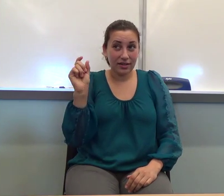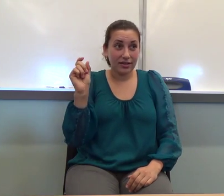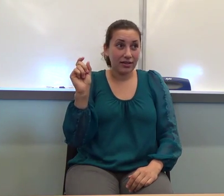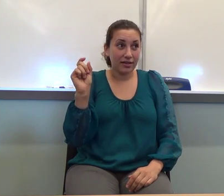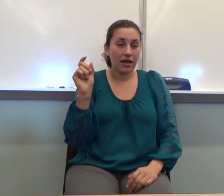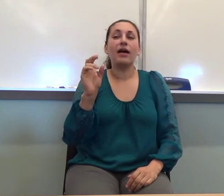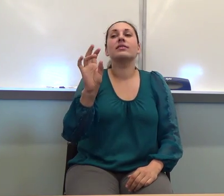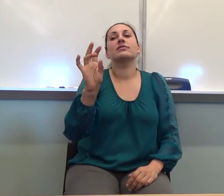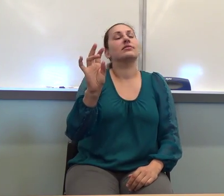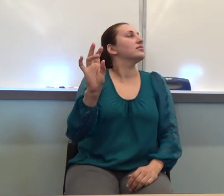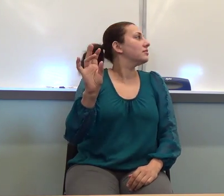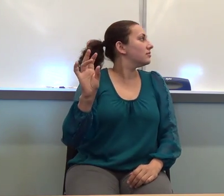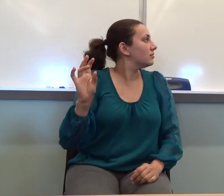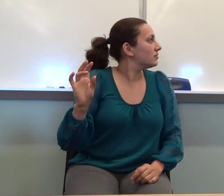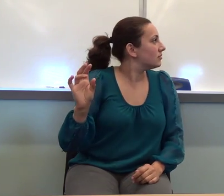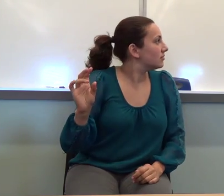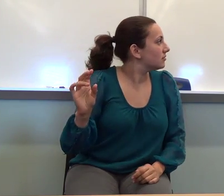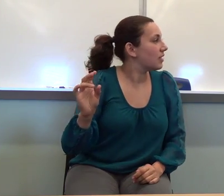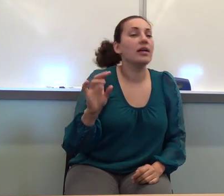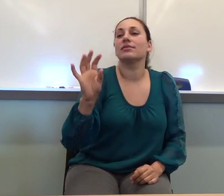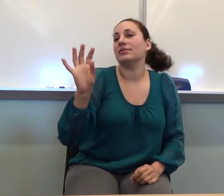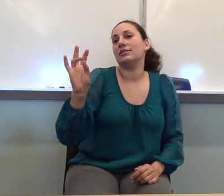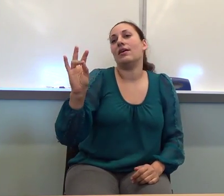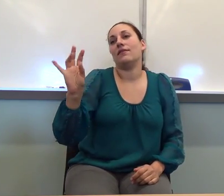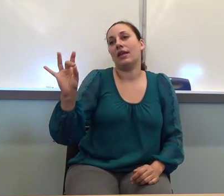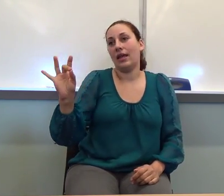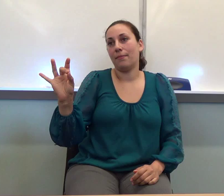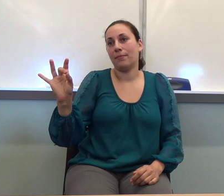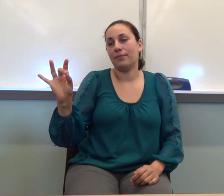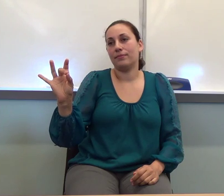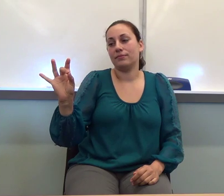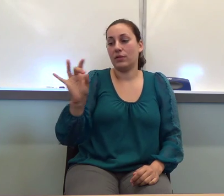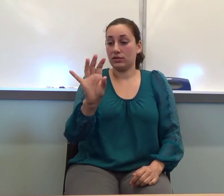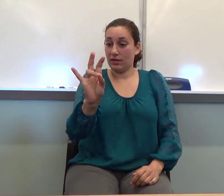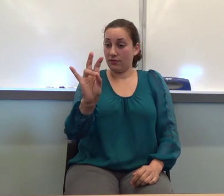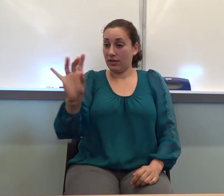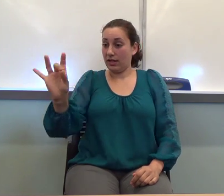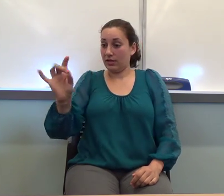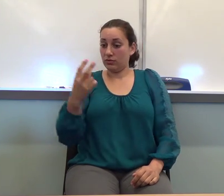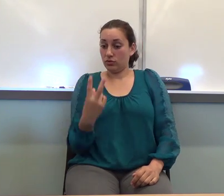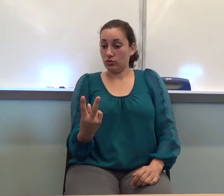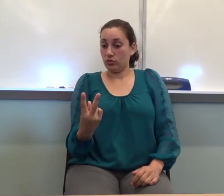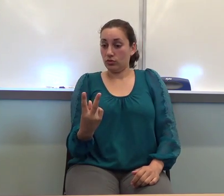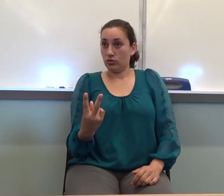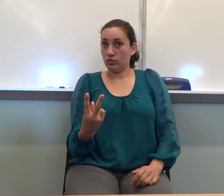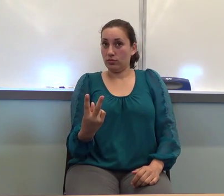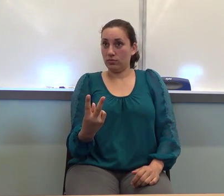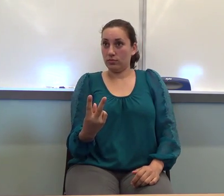right. Okay, that's still a 2. That's going to be 35, and 4 is 39.